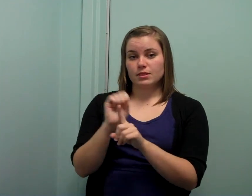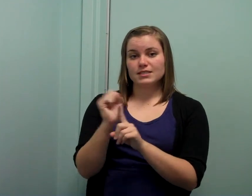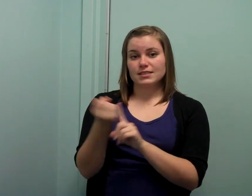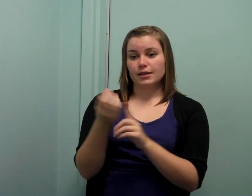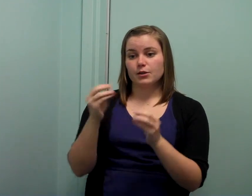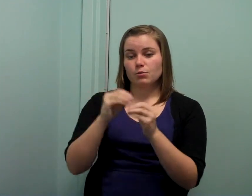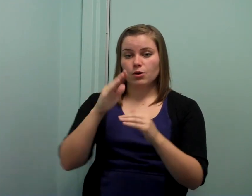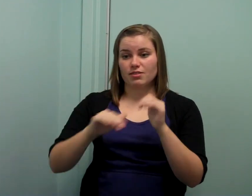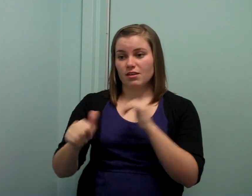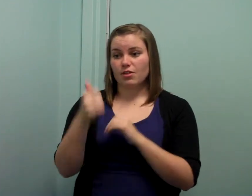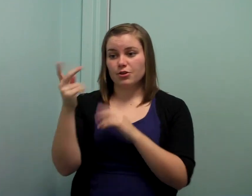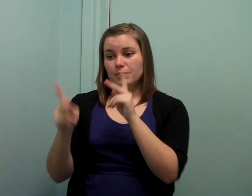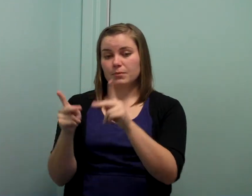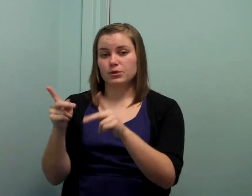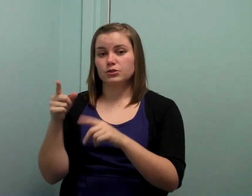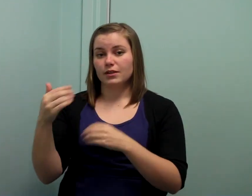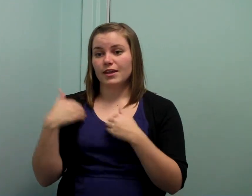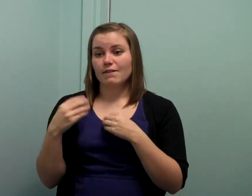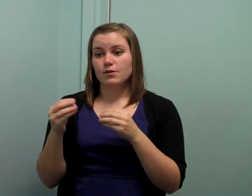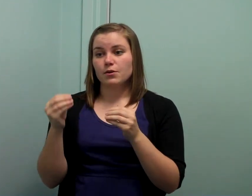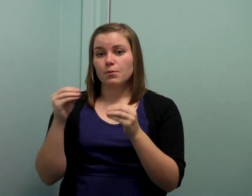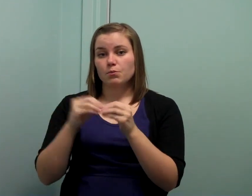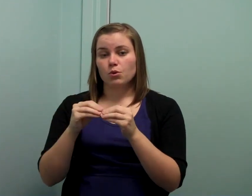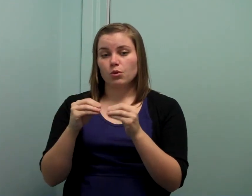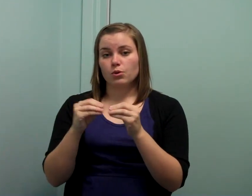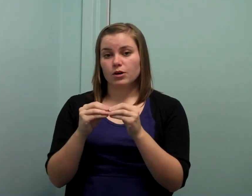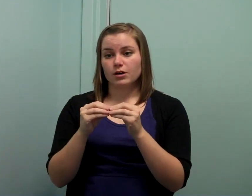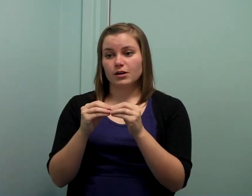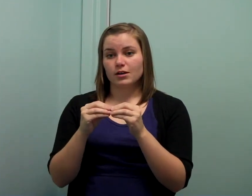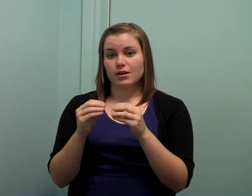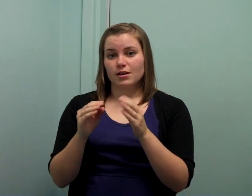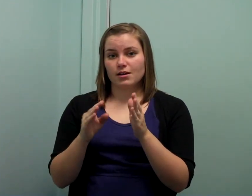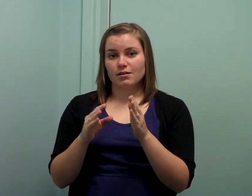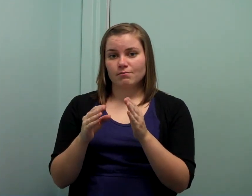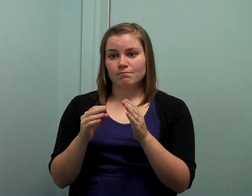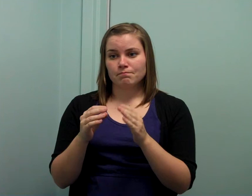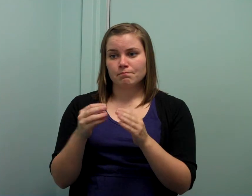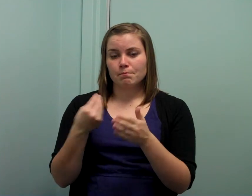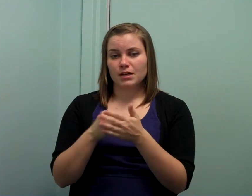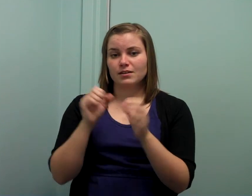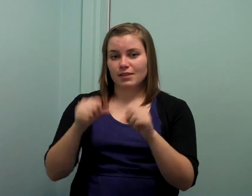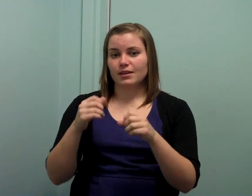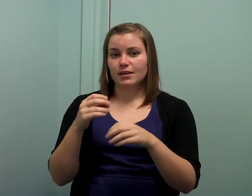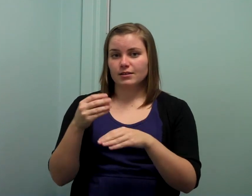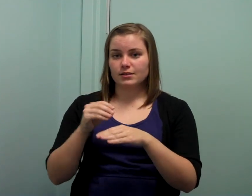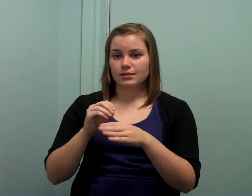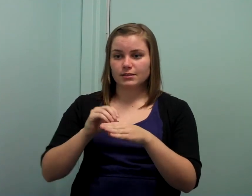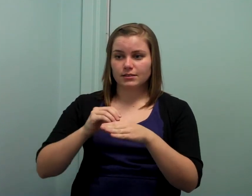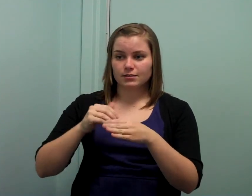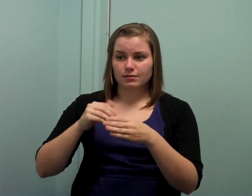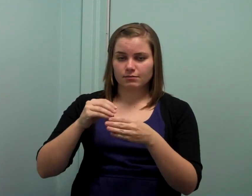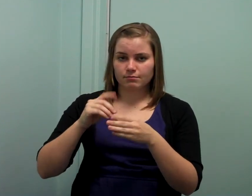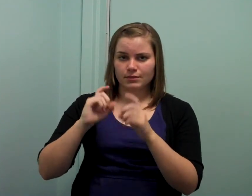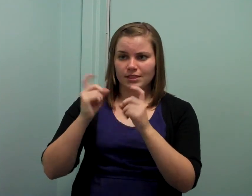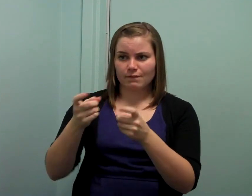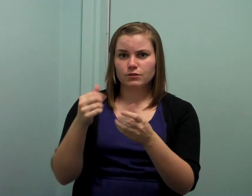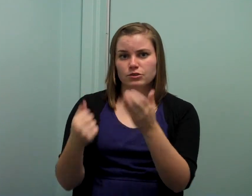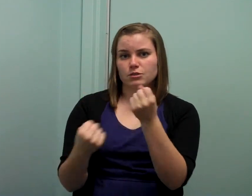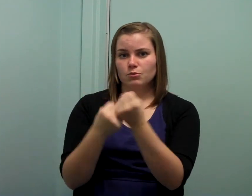more surplus or more optional money with which to support the system. The other is a regressive tax, and it's